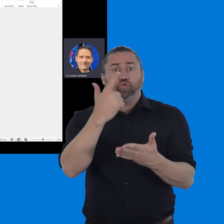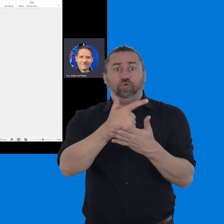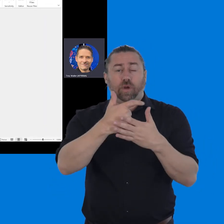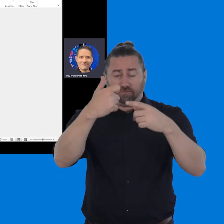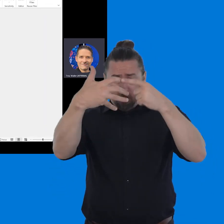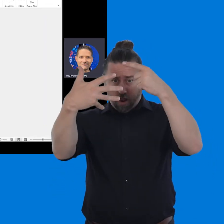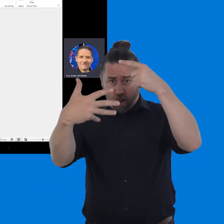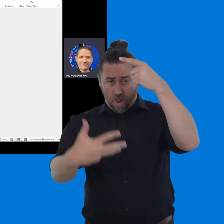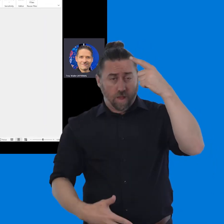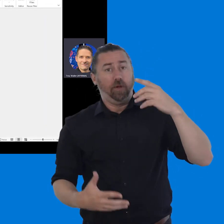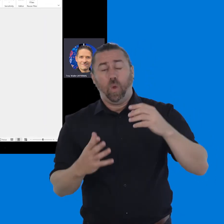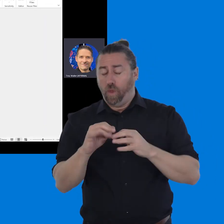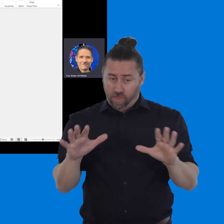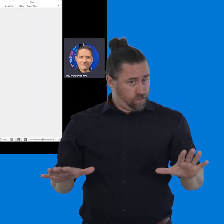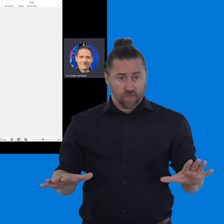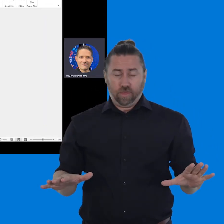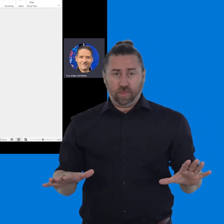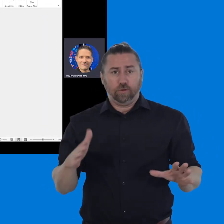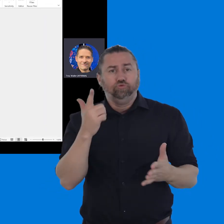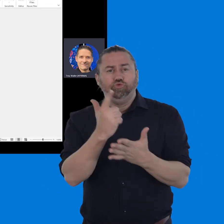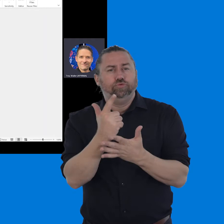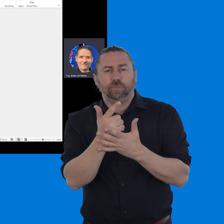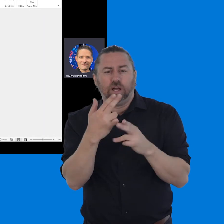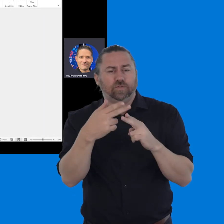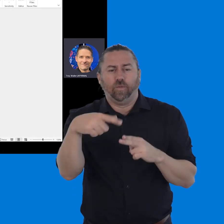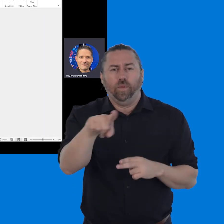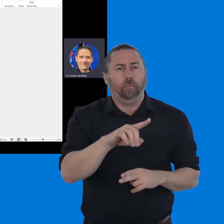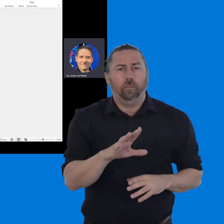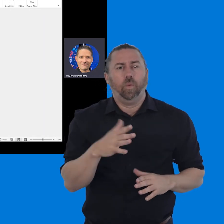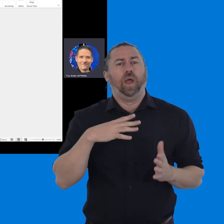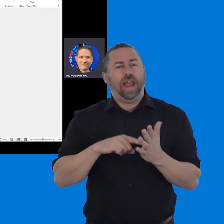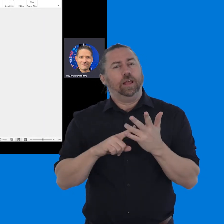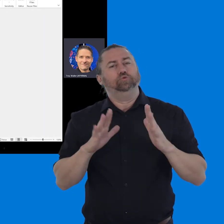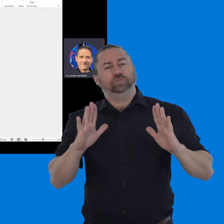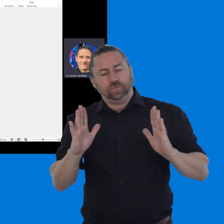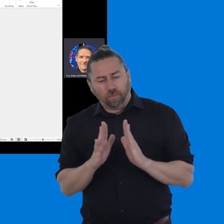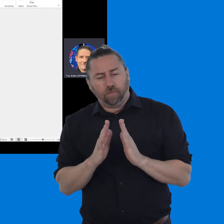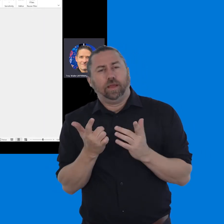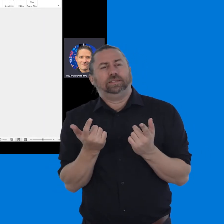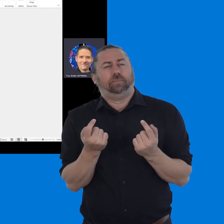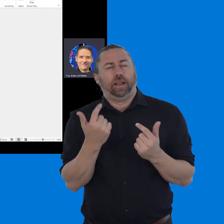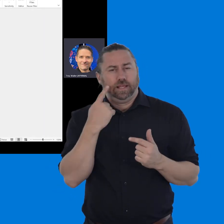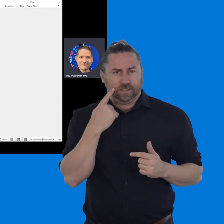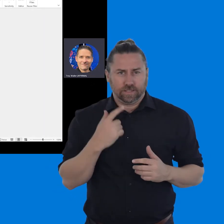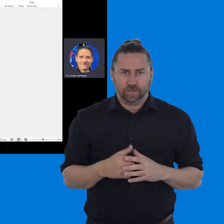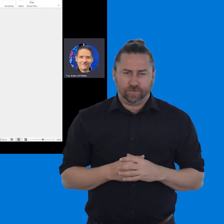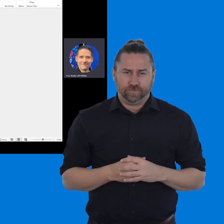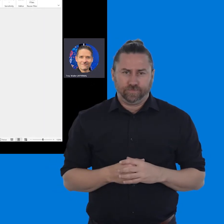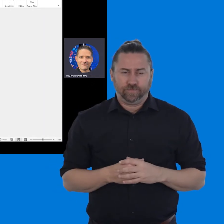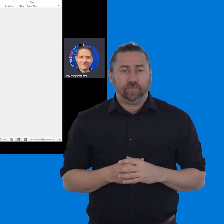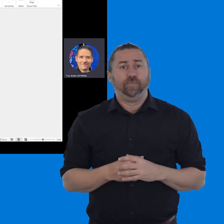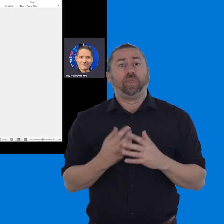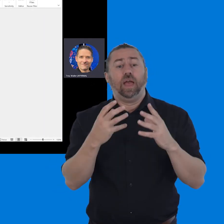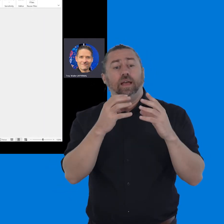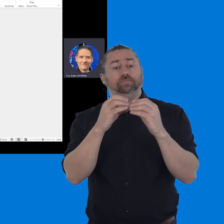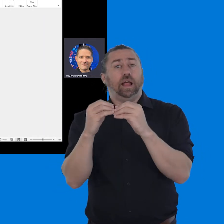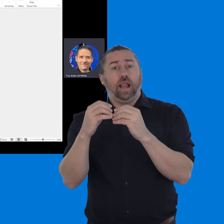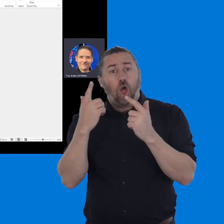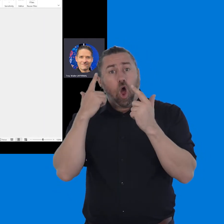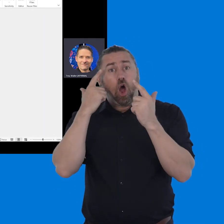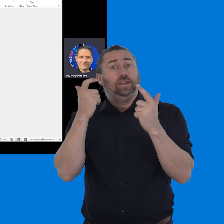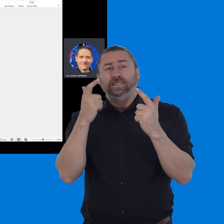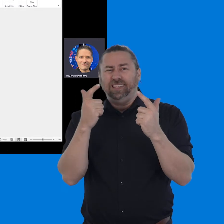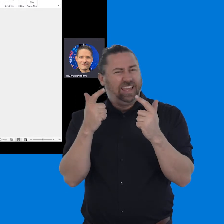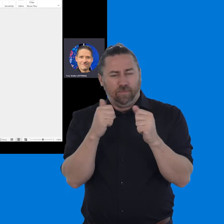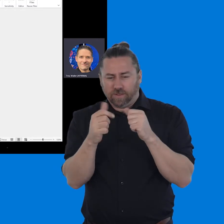is more text on the page, and an impaired visual search would be less of an issue. We've also improved the spelling suggestions themselves.